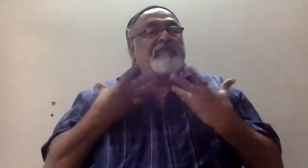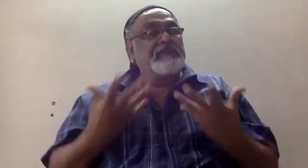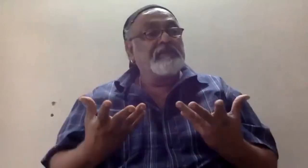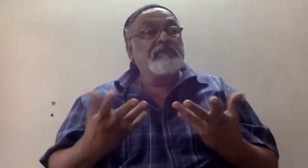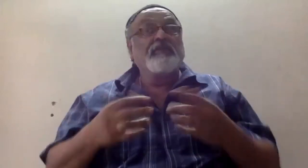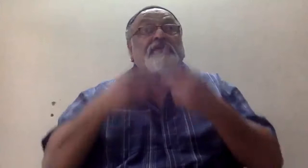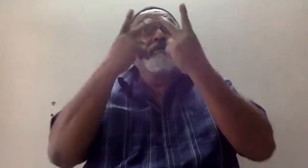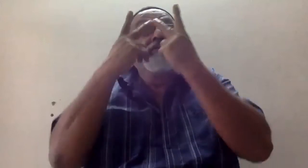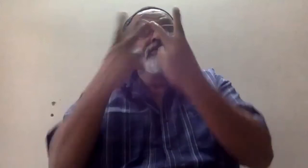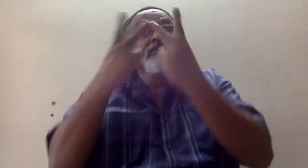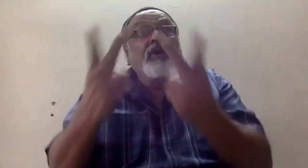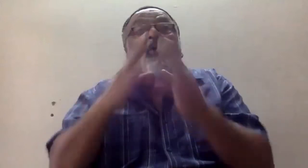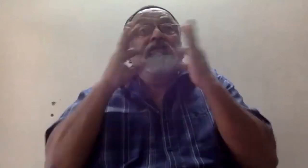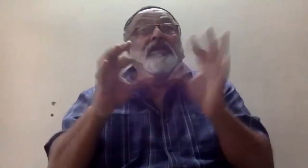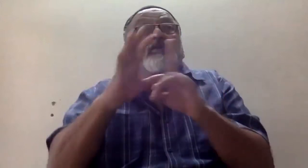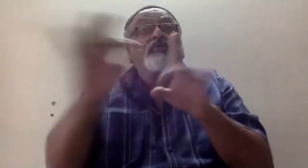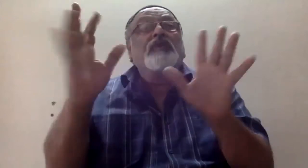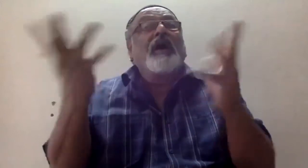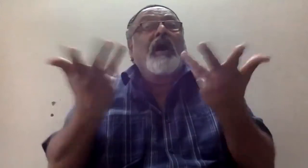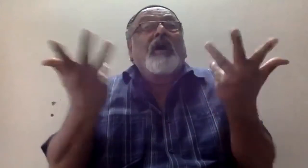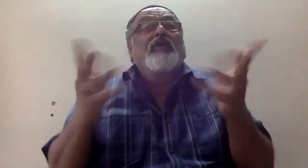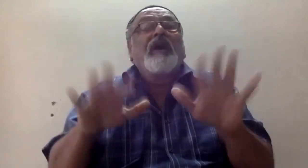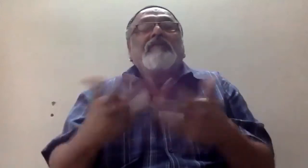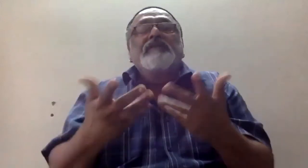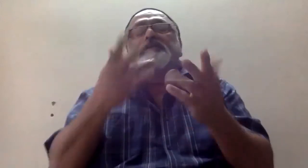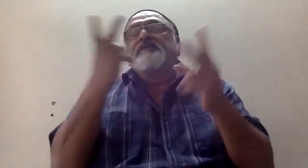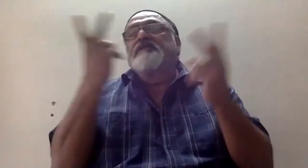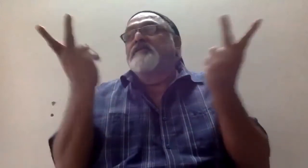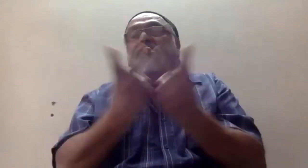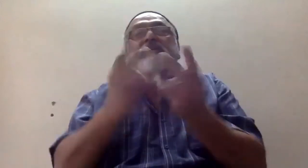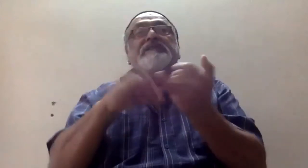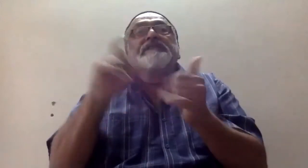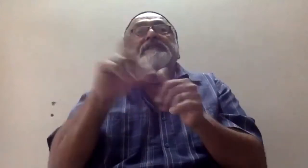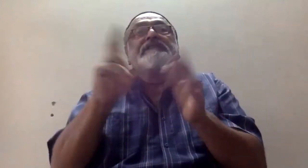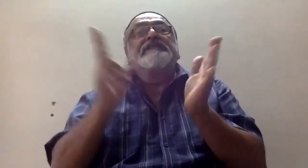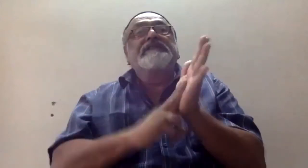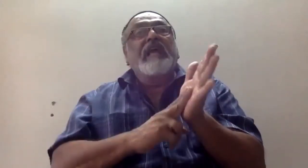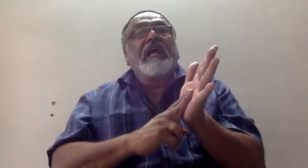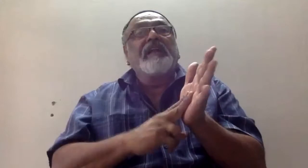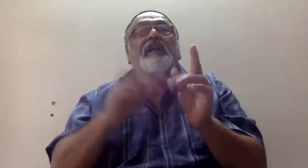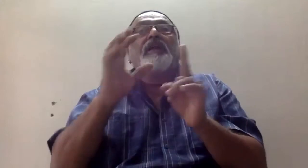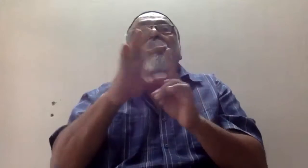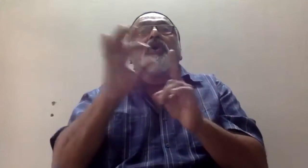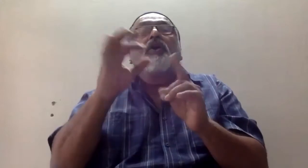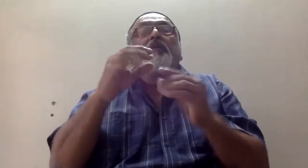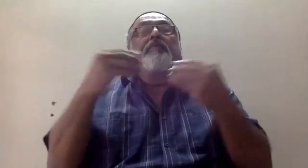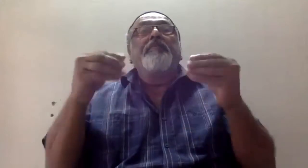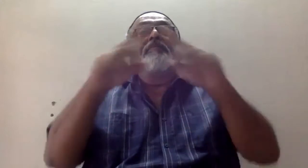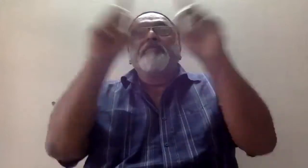practice, it was again a scanned document. And only thing was that, in the index, you